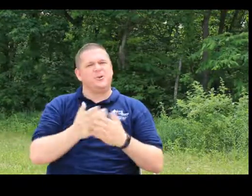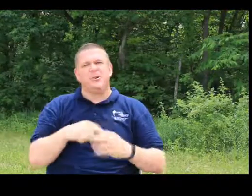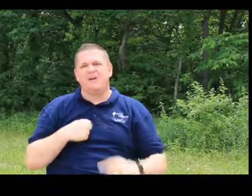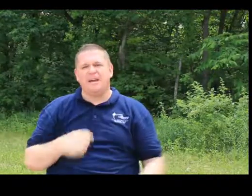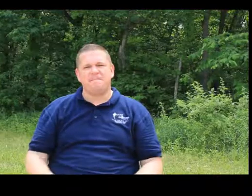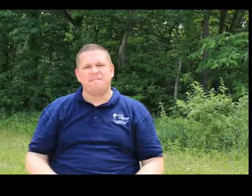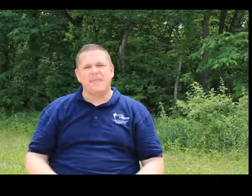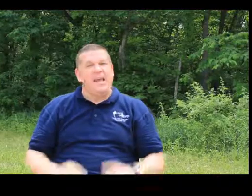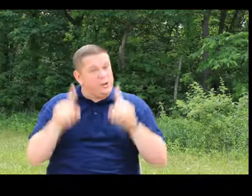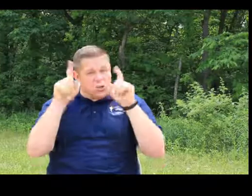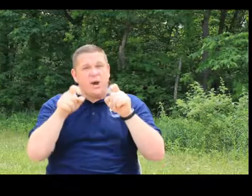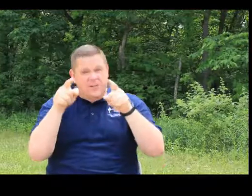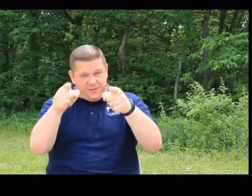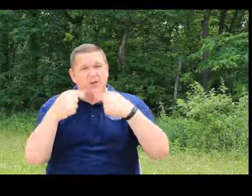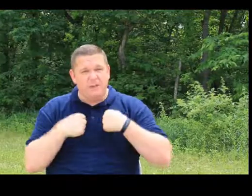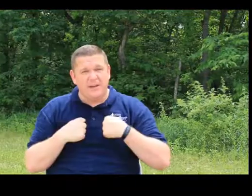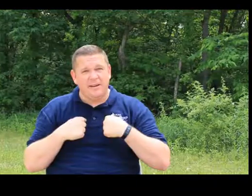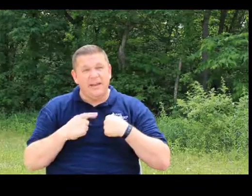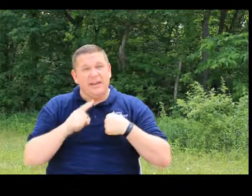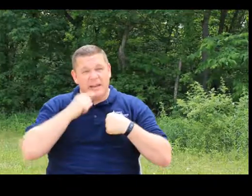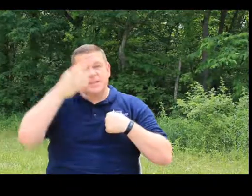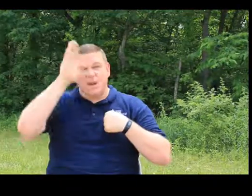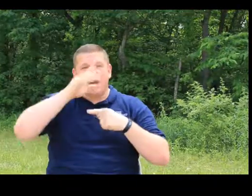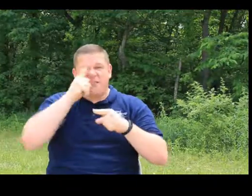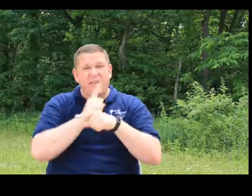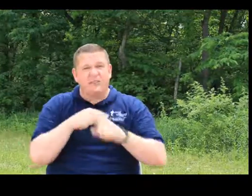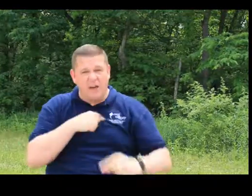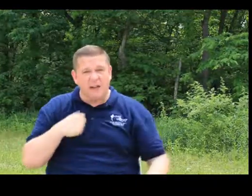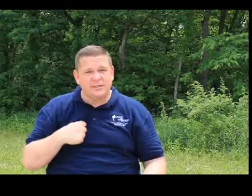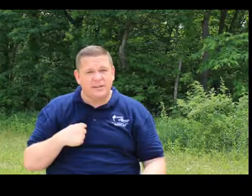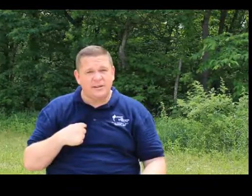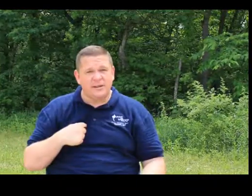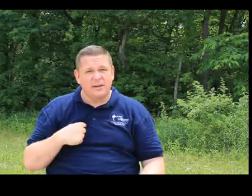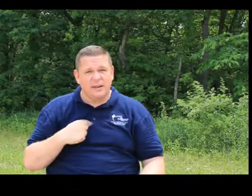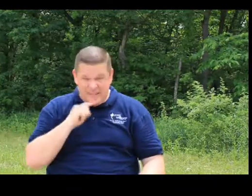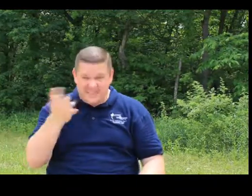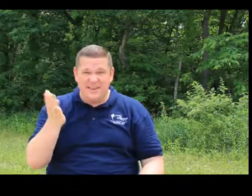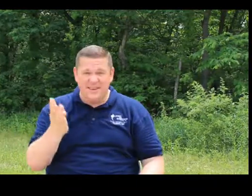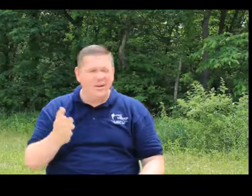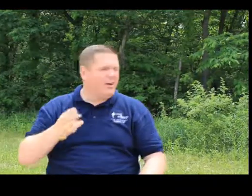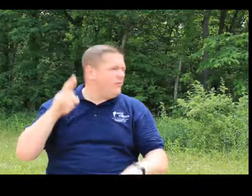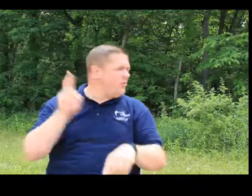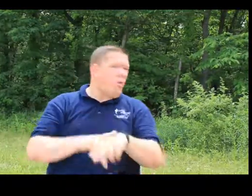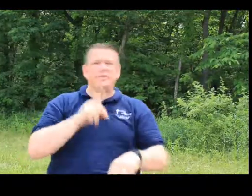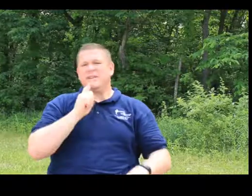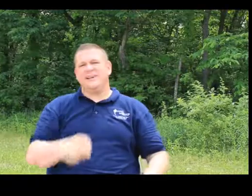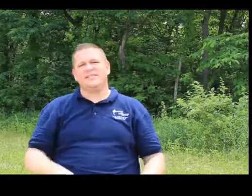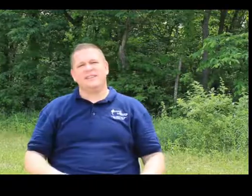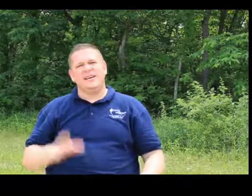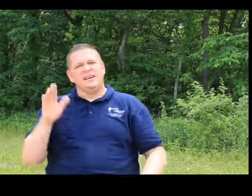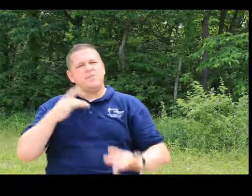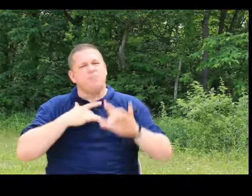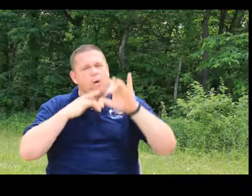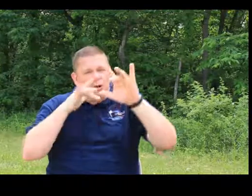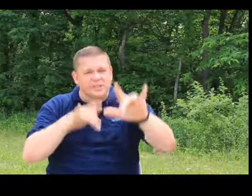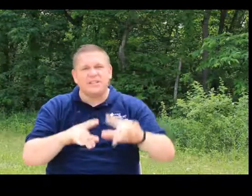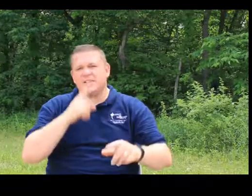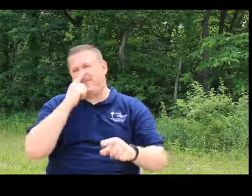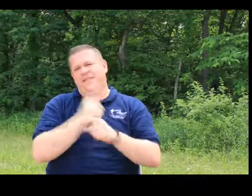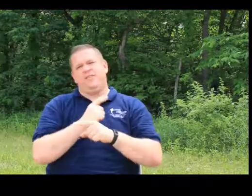good to me. Here's the question for you and me. Is God faithful to us? Is He? Of course He is. His mercy is faithful.